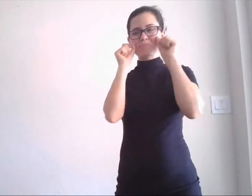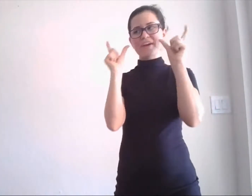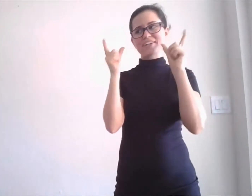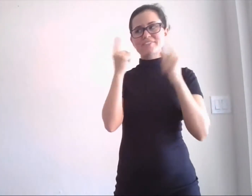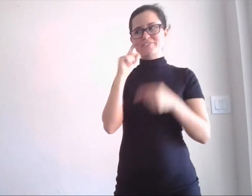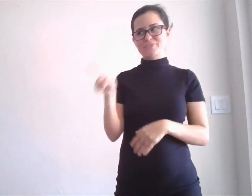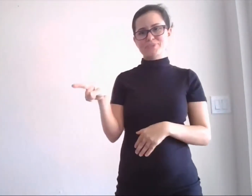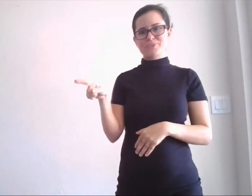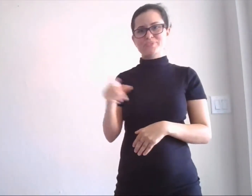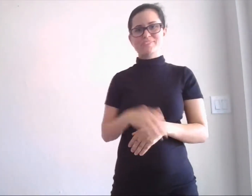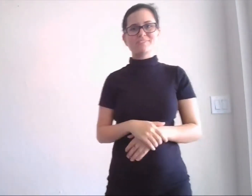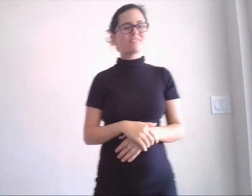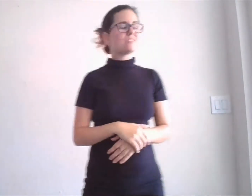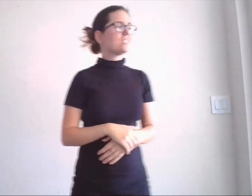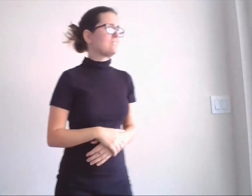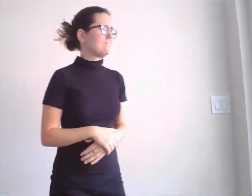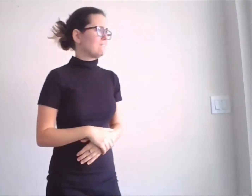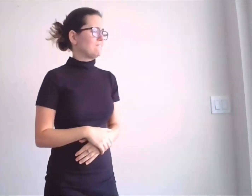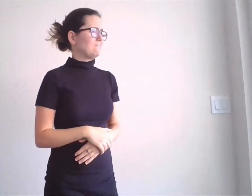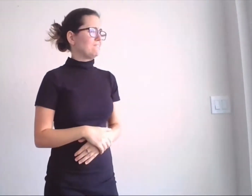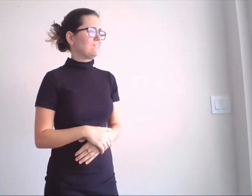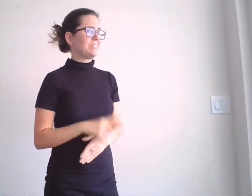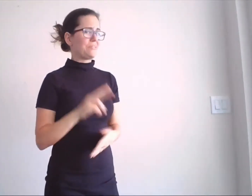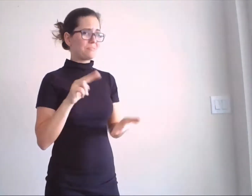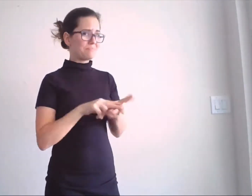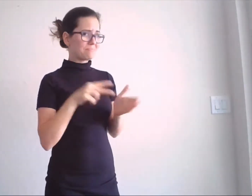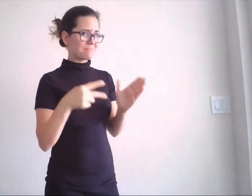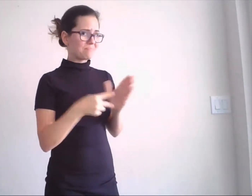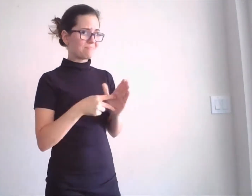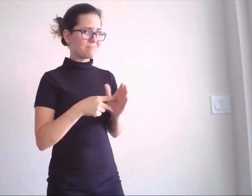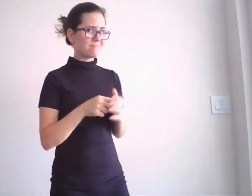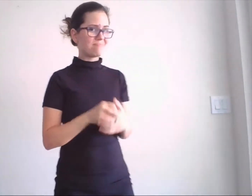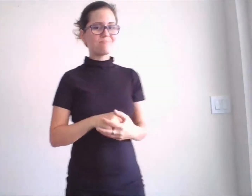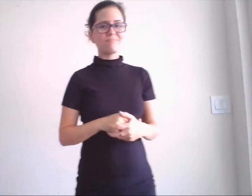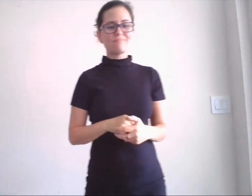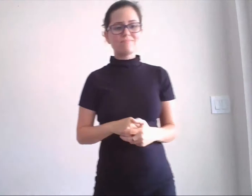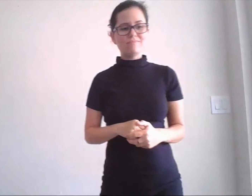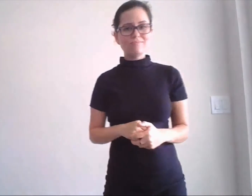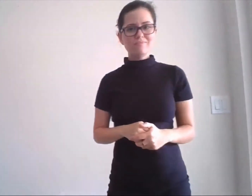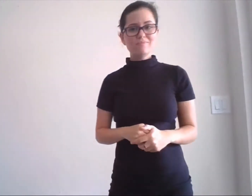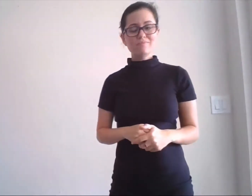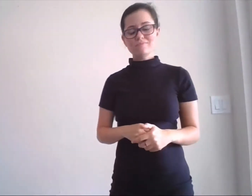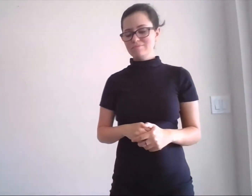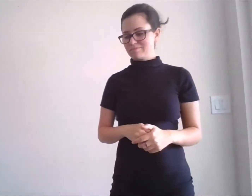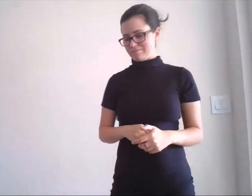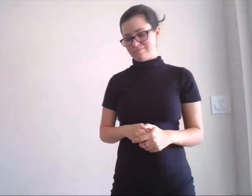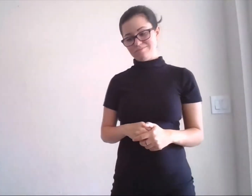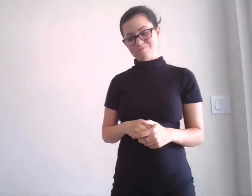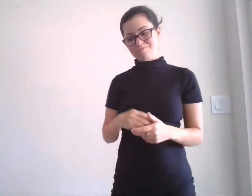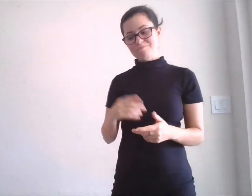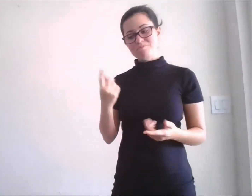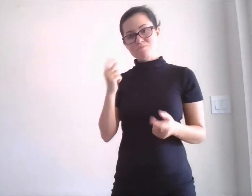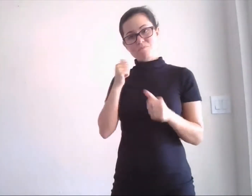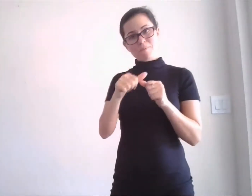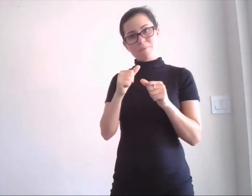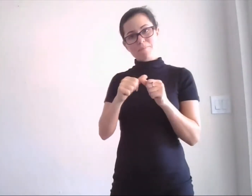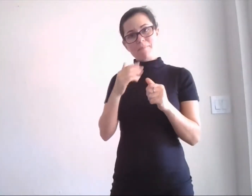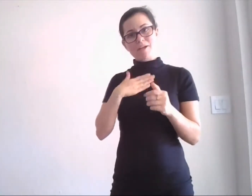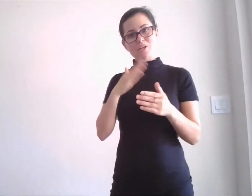Man, if it's not intermittent fasting, it's your light situation. Well, the light situation... You